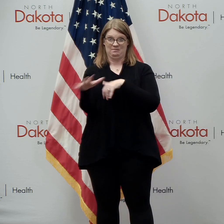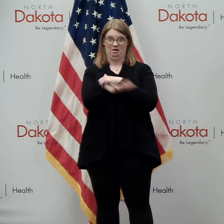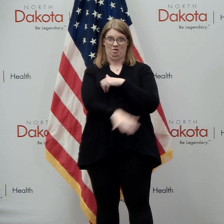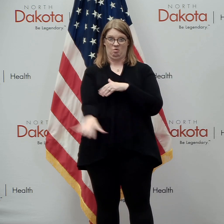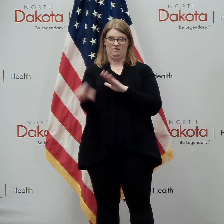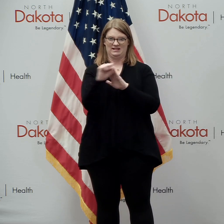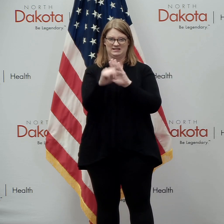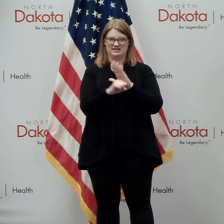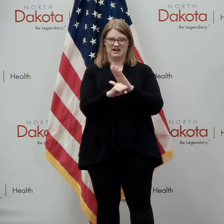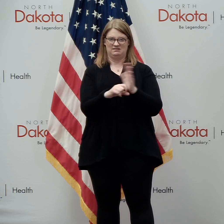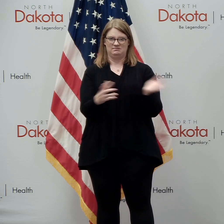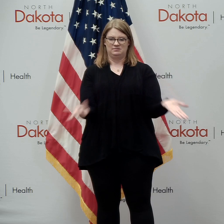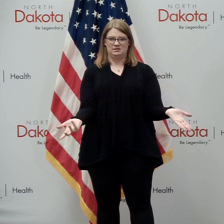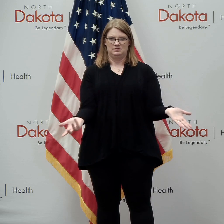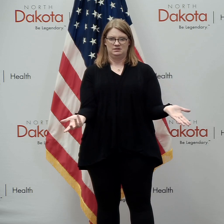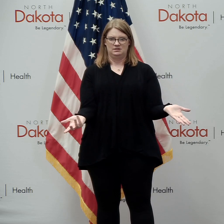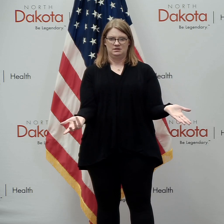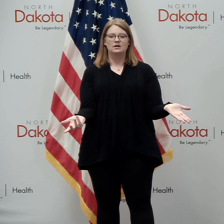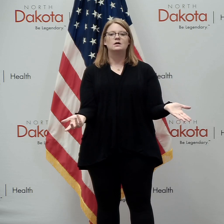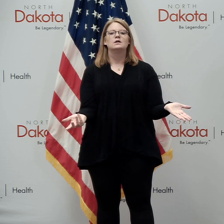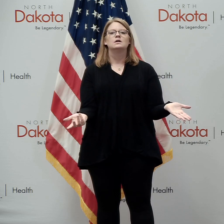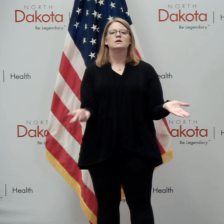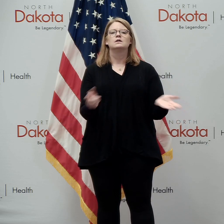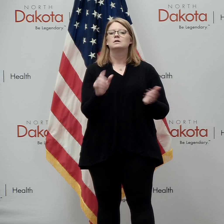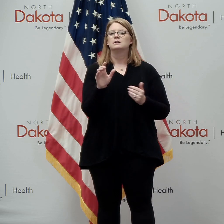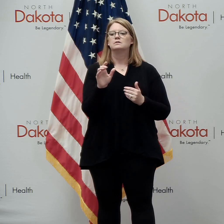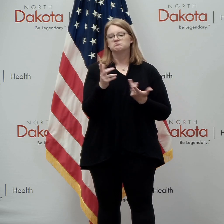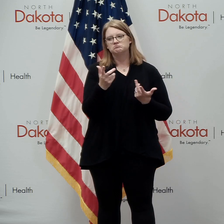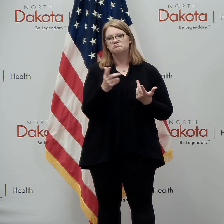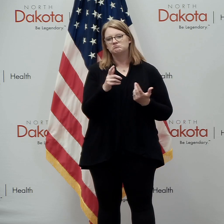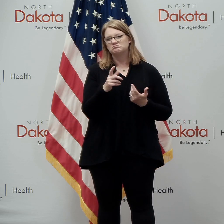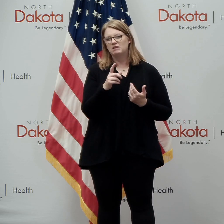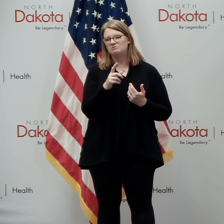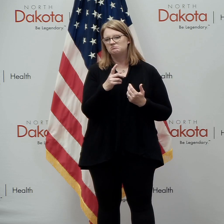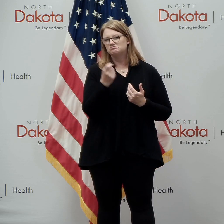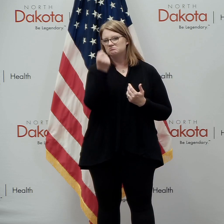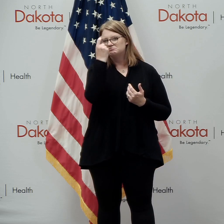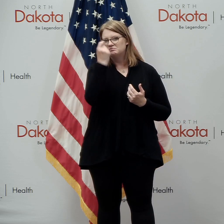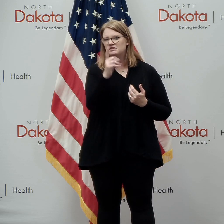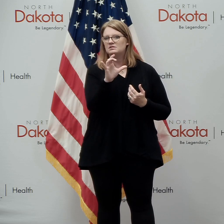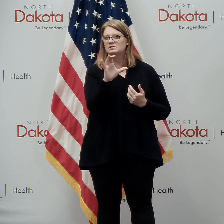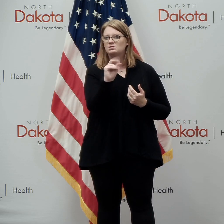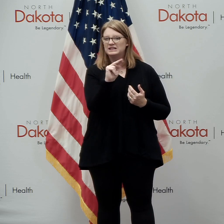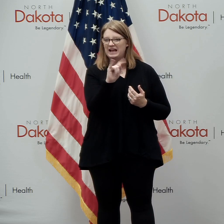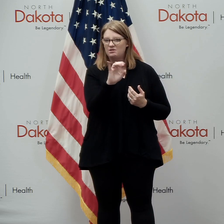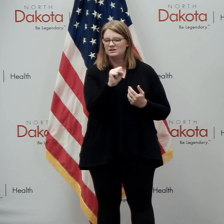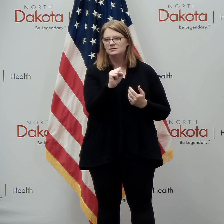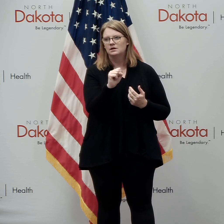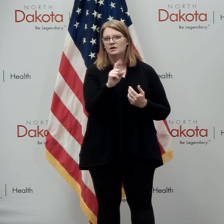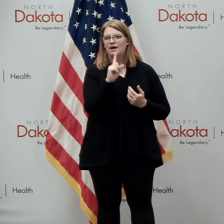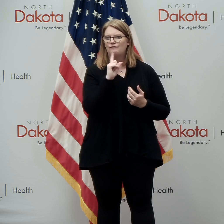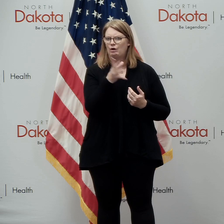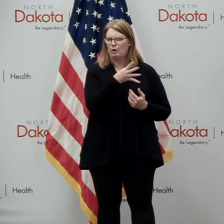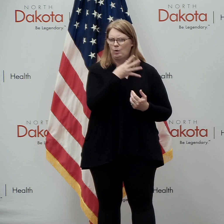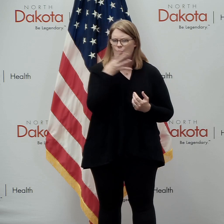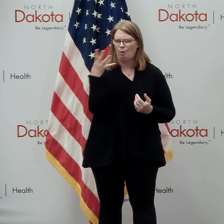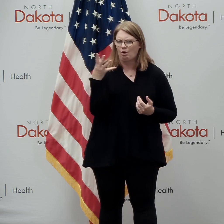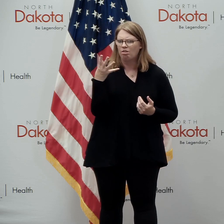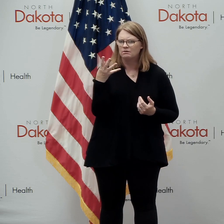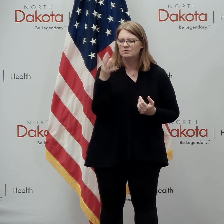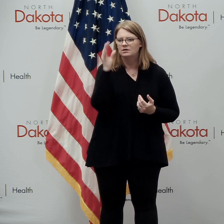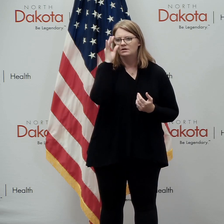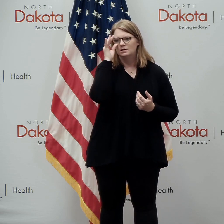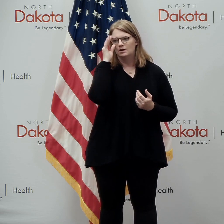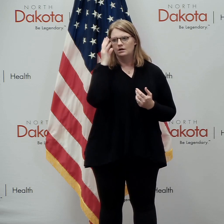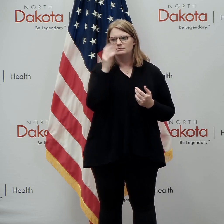do some of those counties have in common? Well, yes, they're largely rural or very rural in the sense that they've got